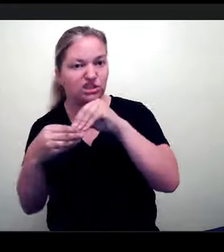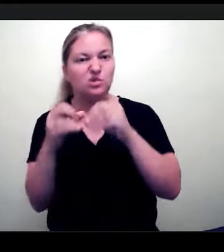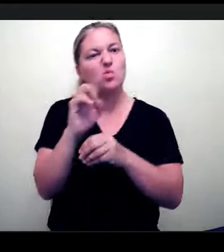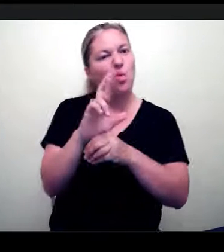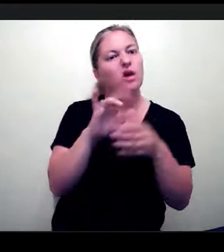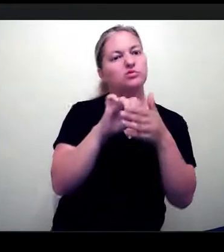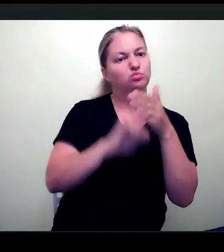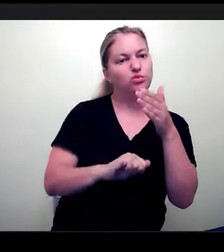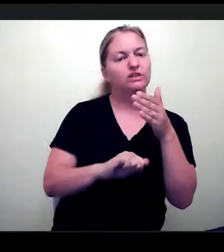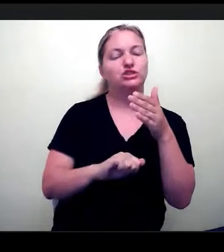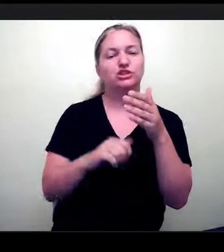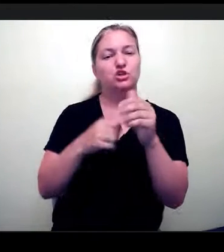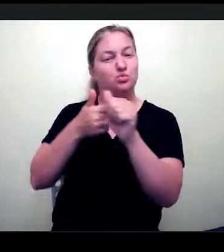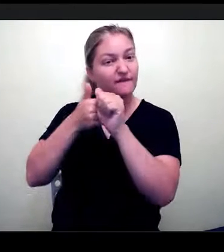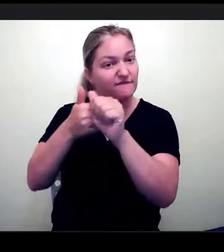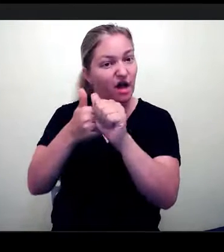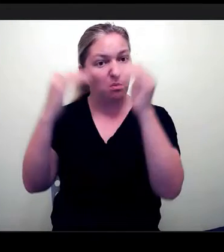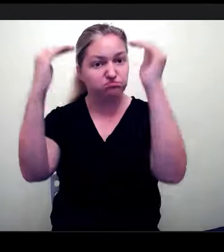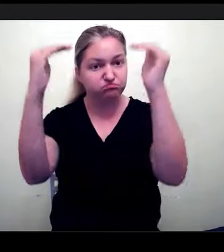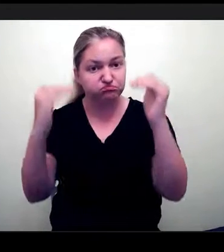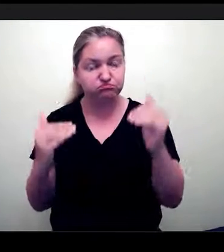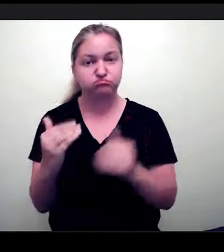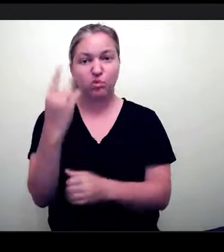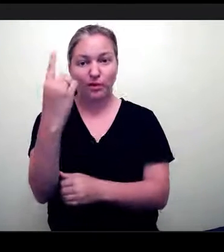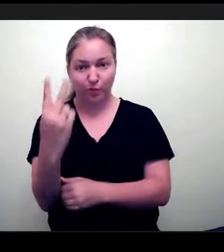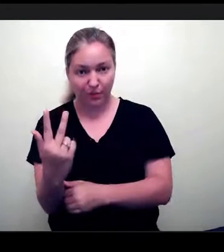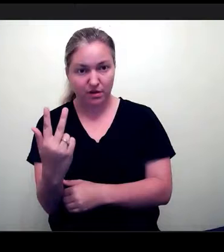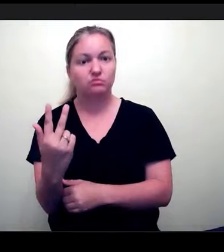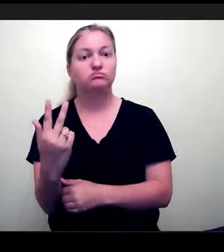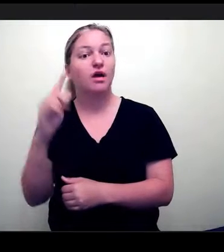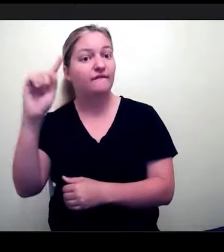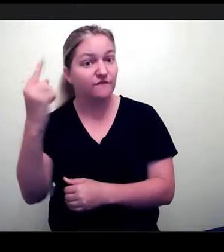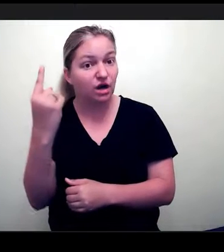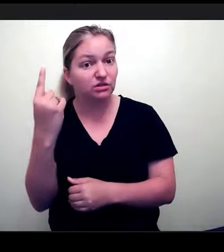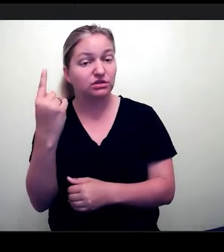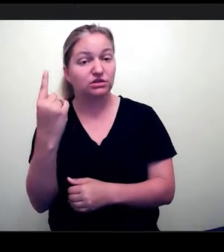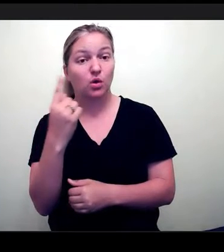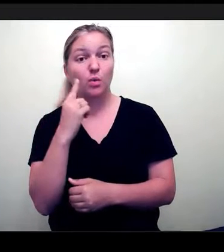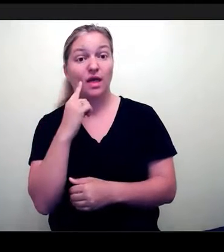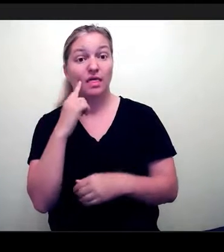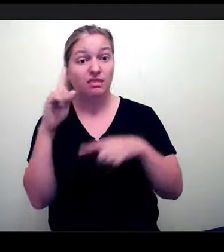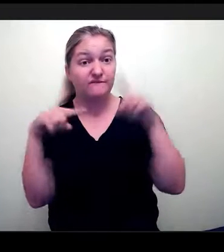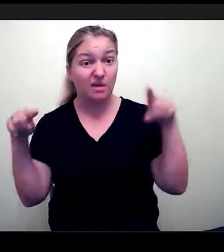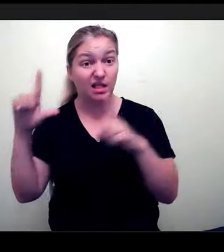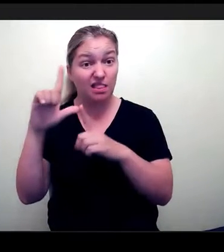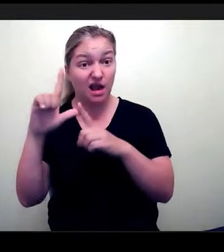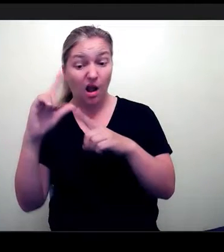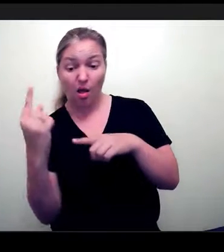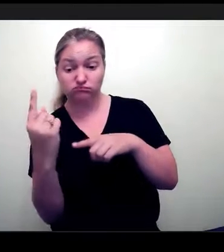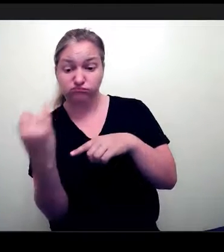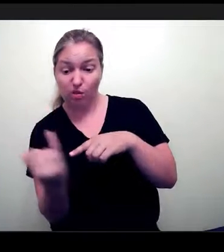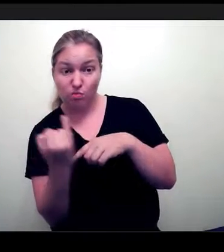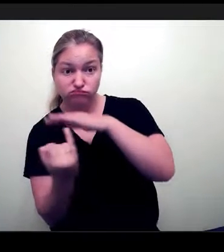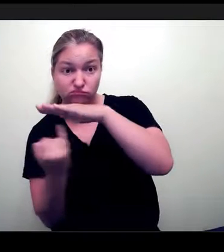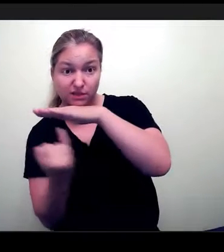We're going to follow these steps. First, we're going to isolate the variable, completing the inverse